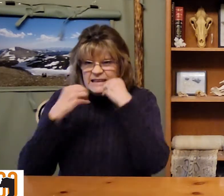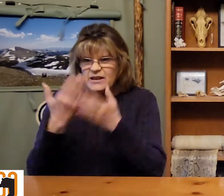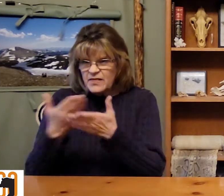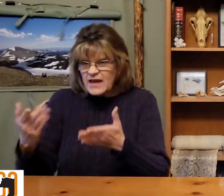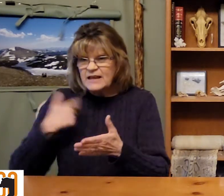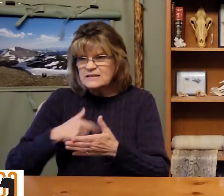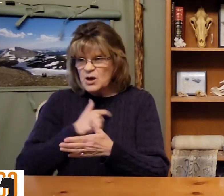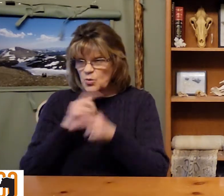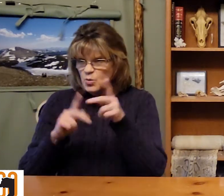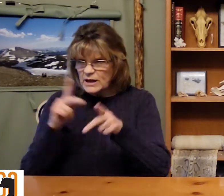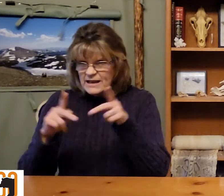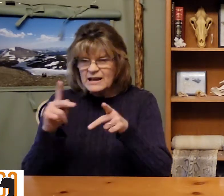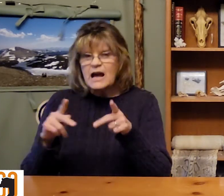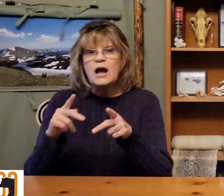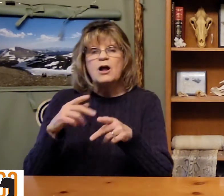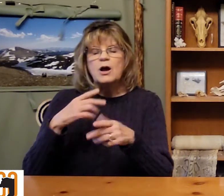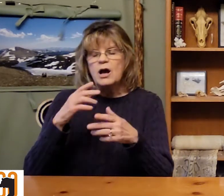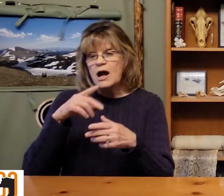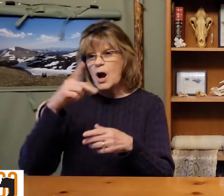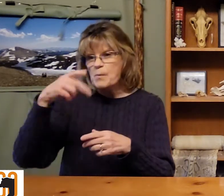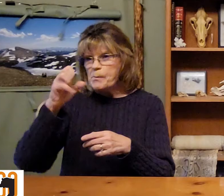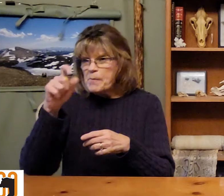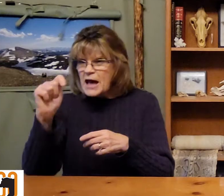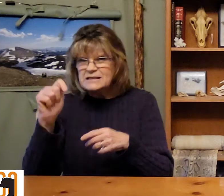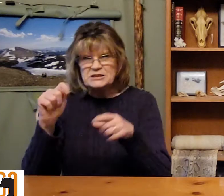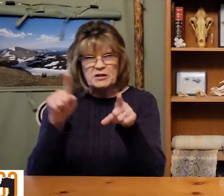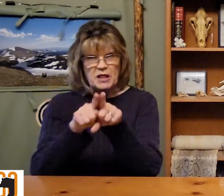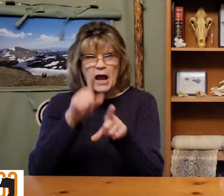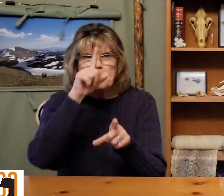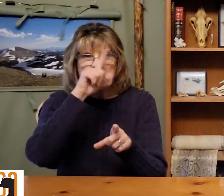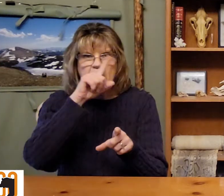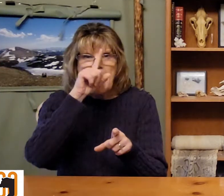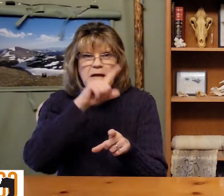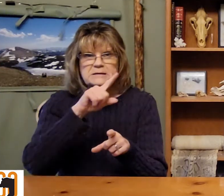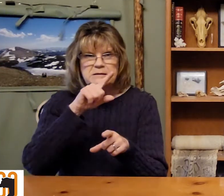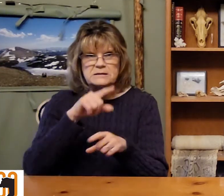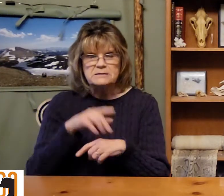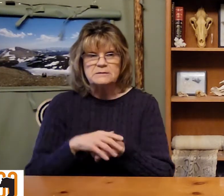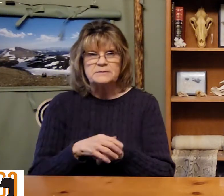humans consider to be pests, including things like mice.